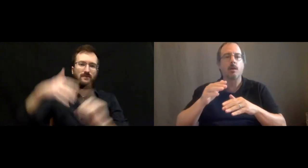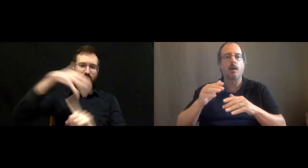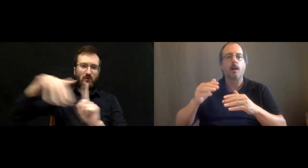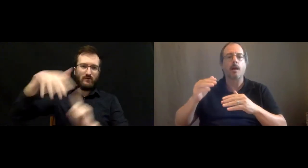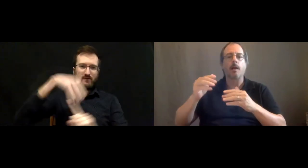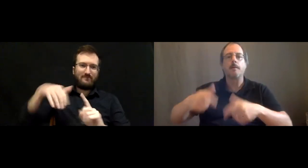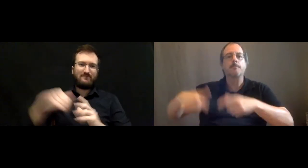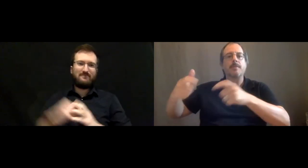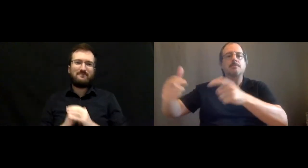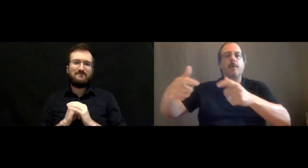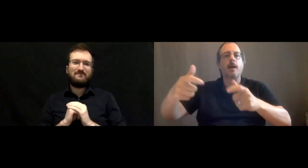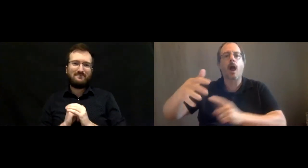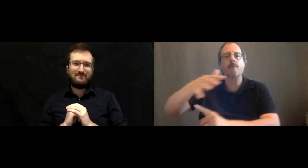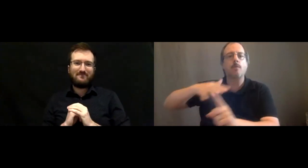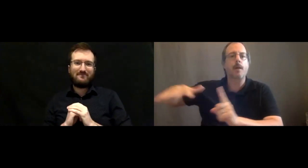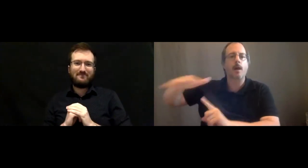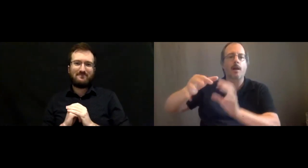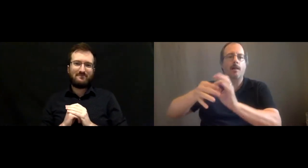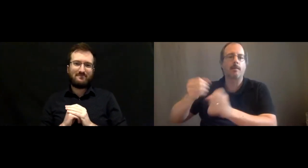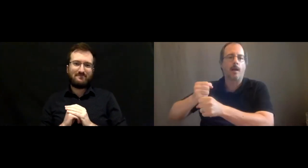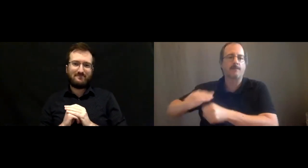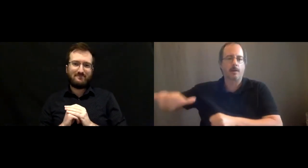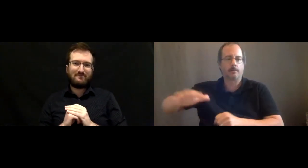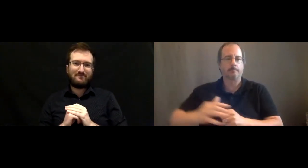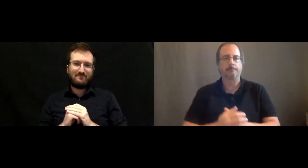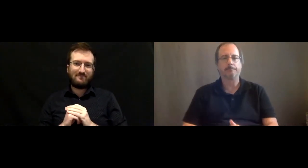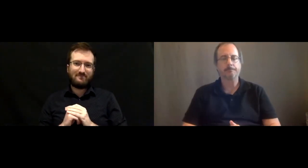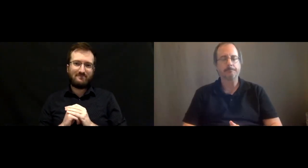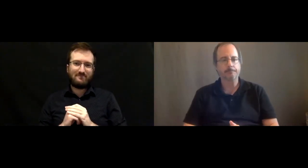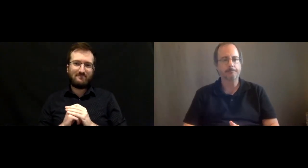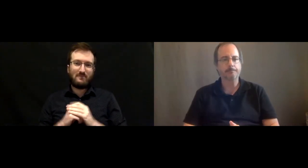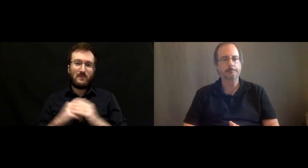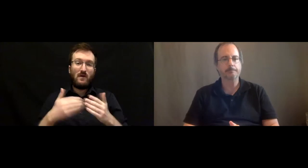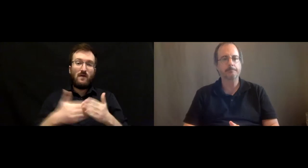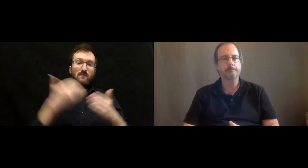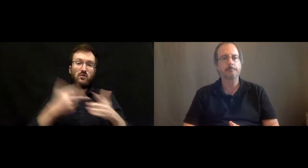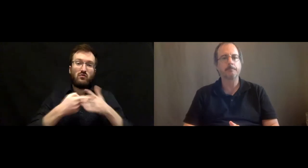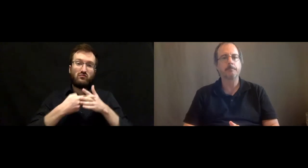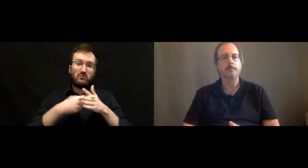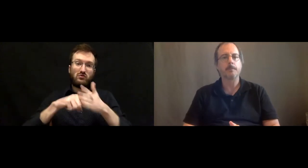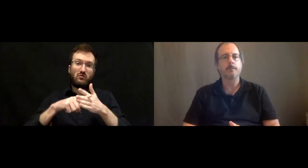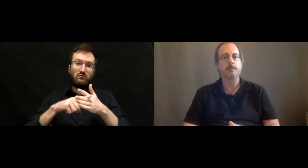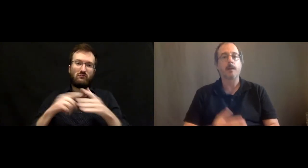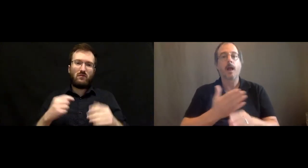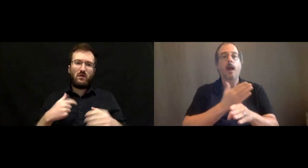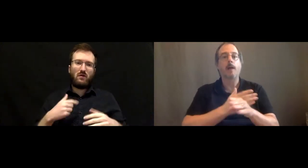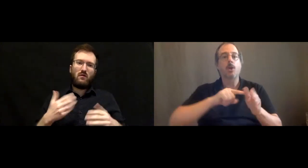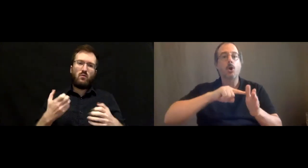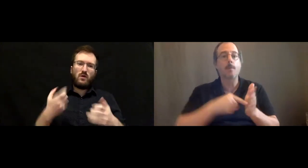session will be on the built environment, and that will be taking place on July 8th. Before we